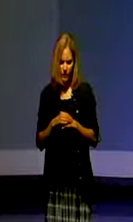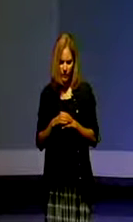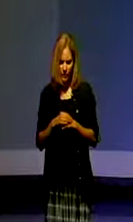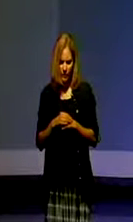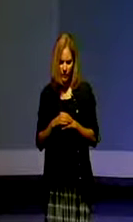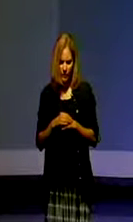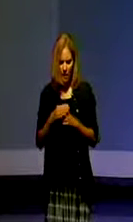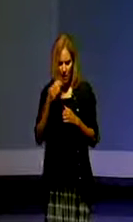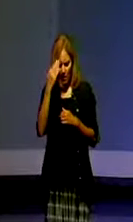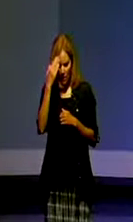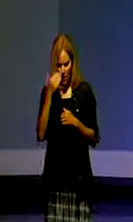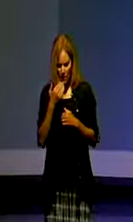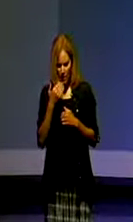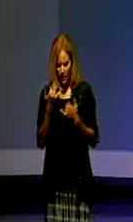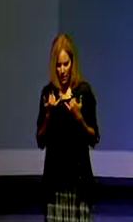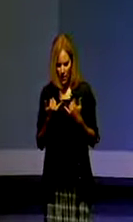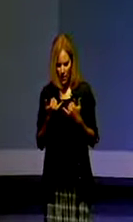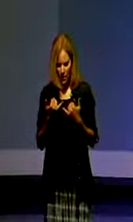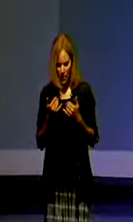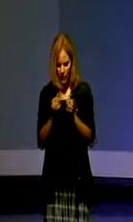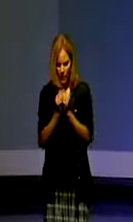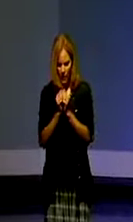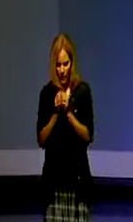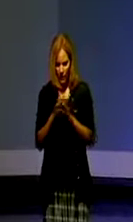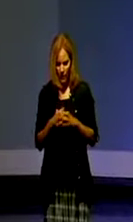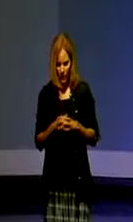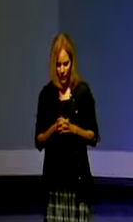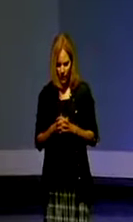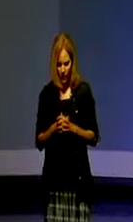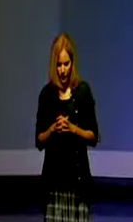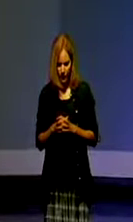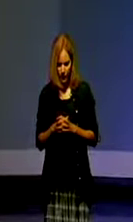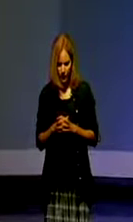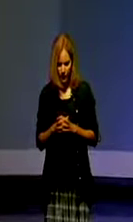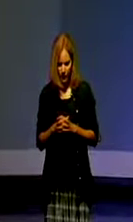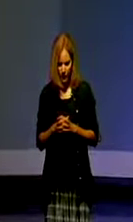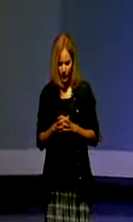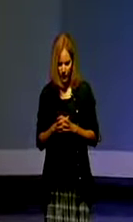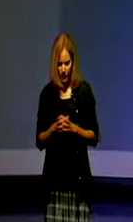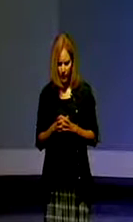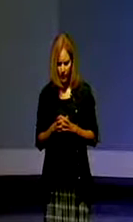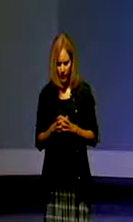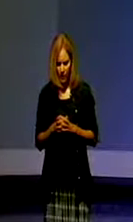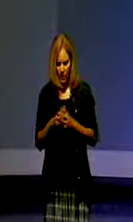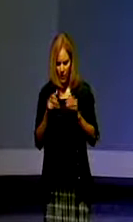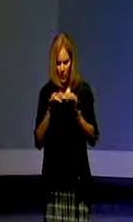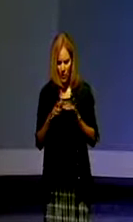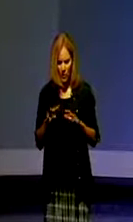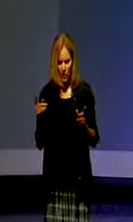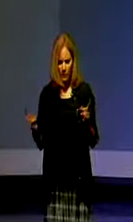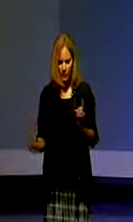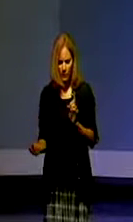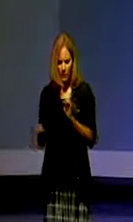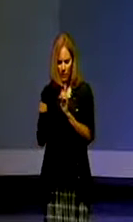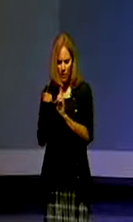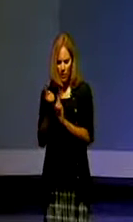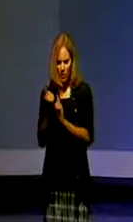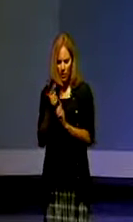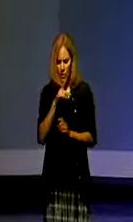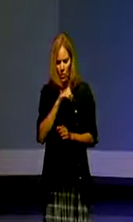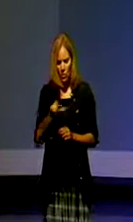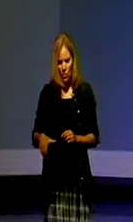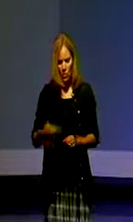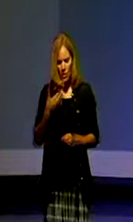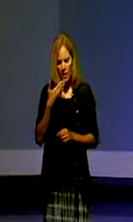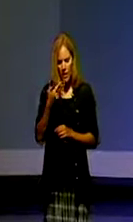to bow our heads now before you together, to humbly come before you. Oh, Lord, we thank